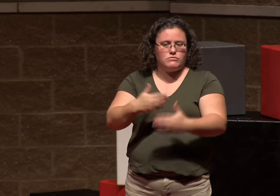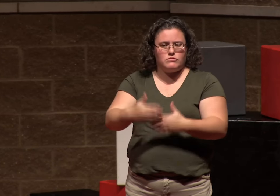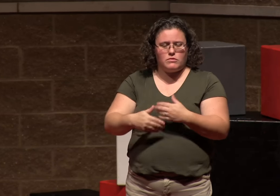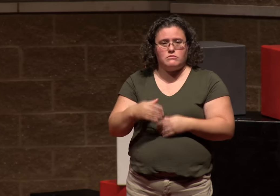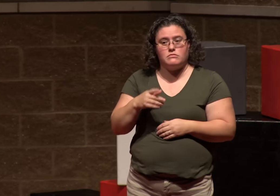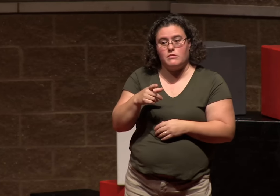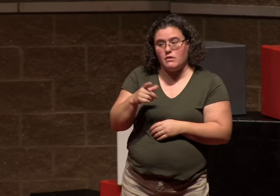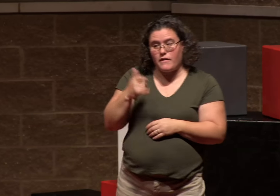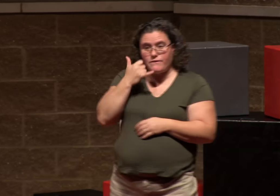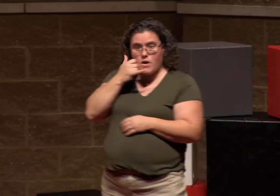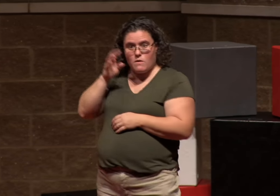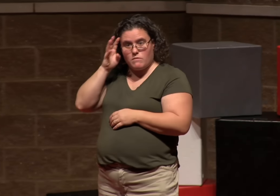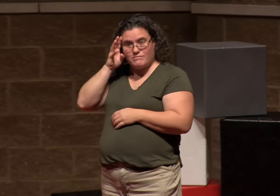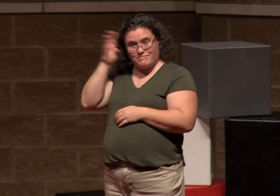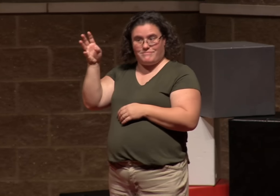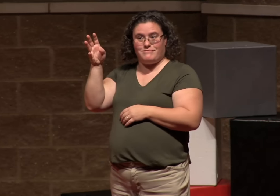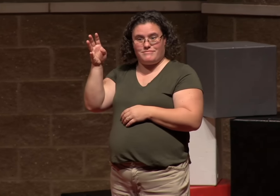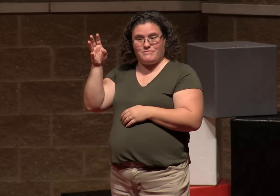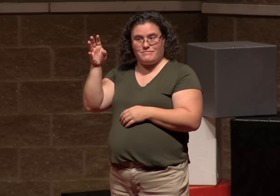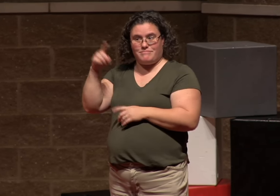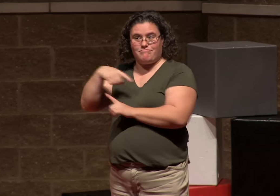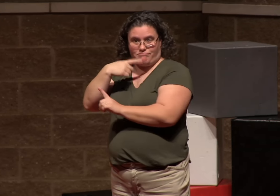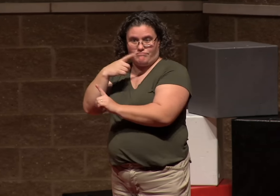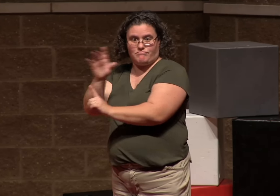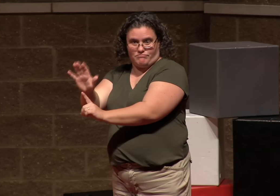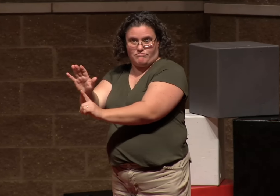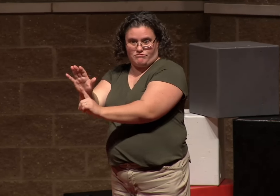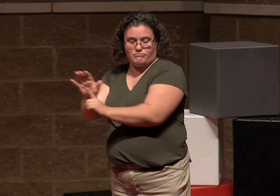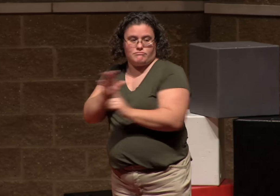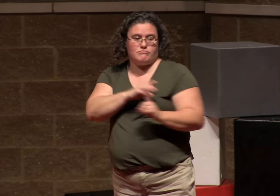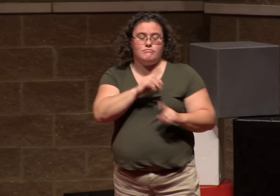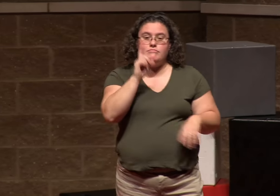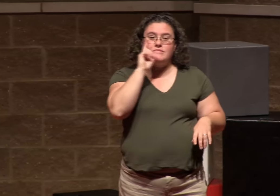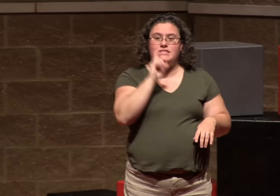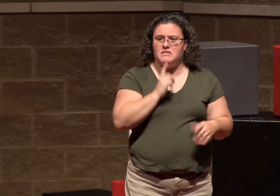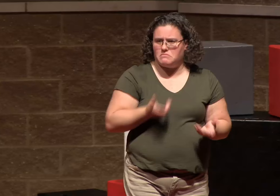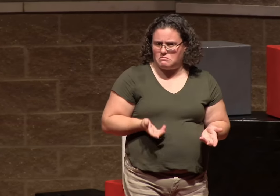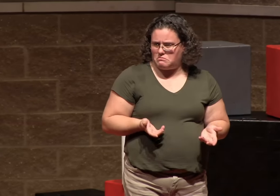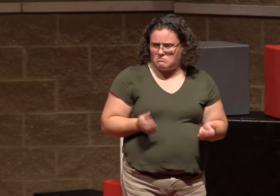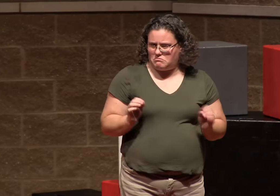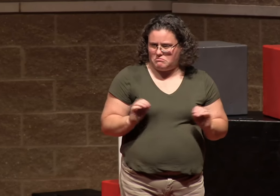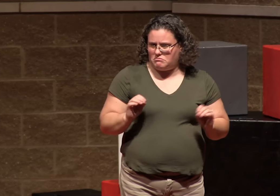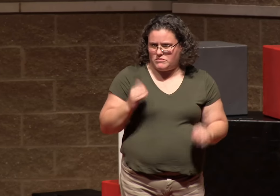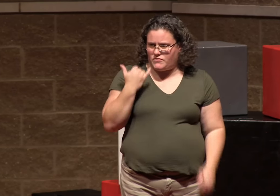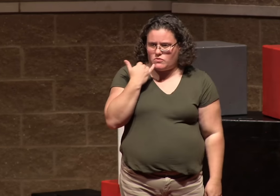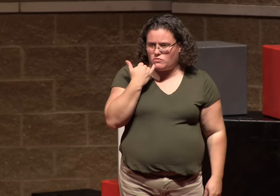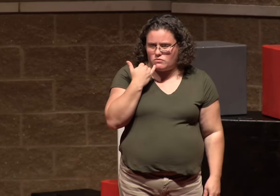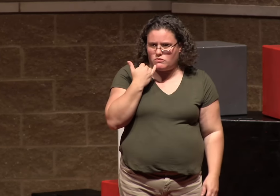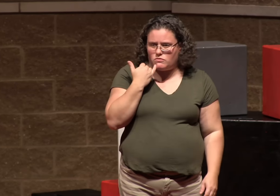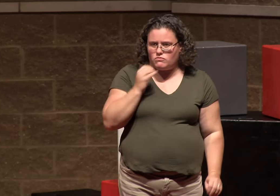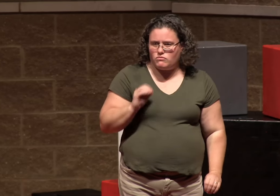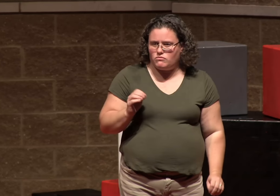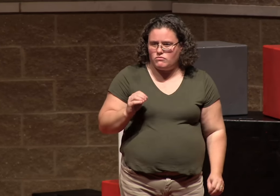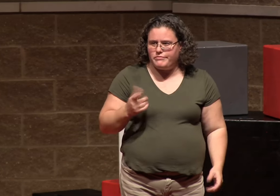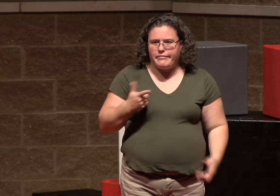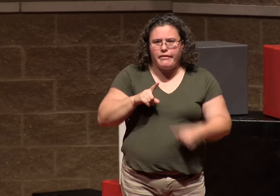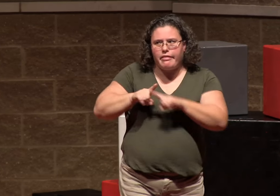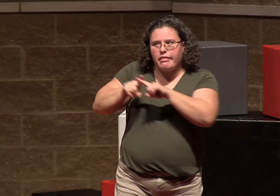slow process in changing for technology. So that's for the hearing people. The deaf people didn't have a phone. There was no